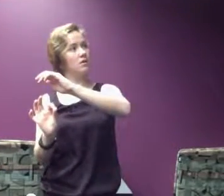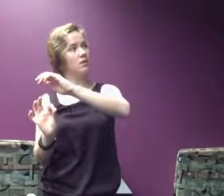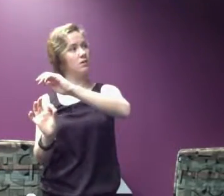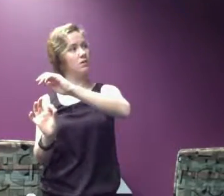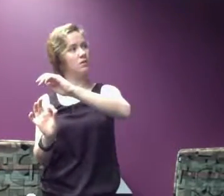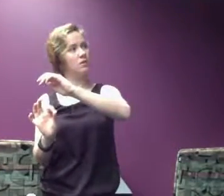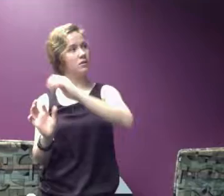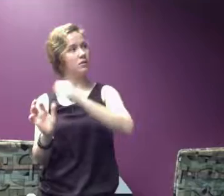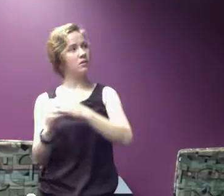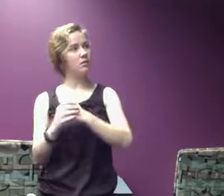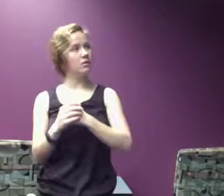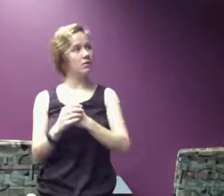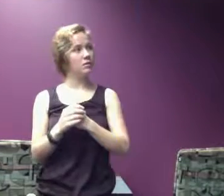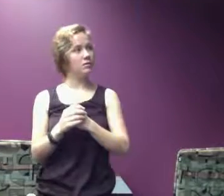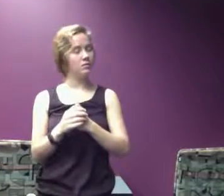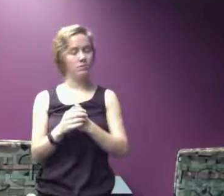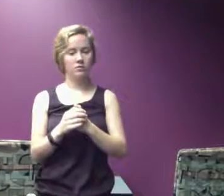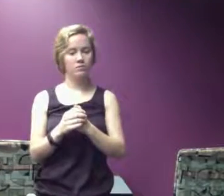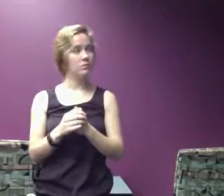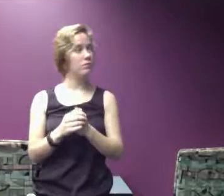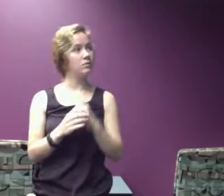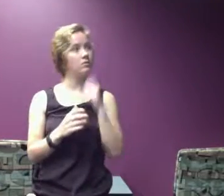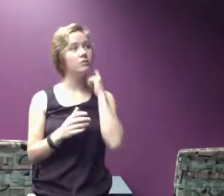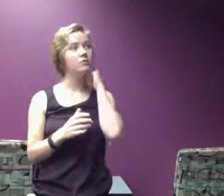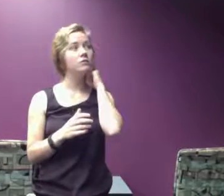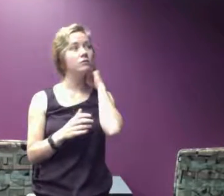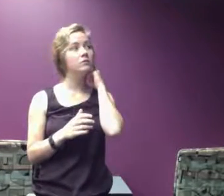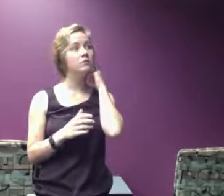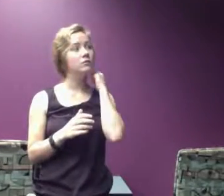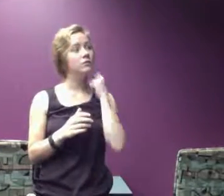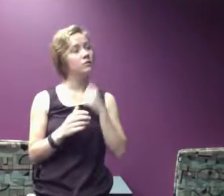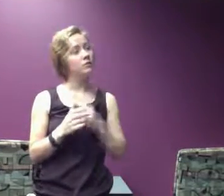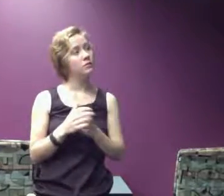And then not over 9.